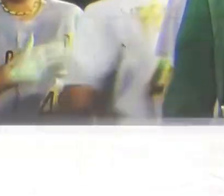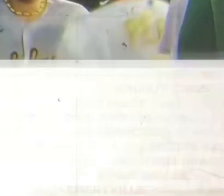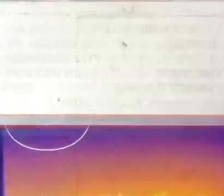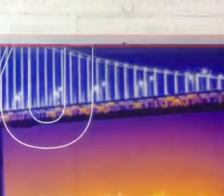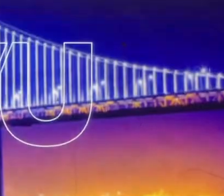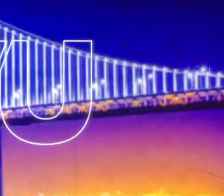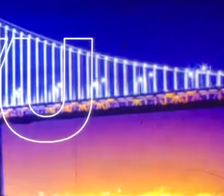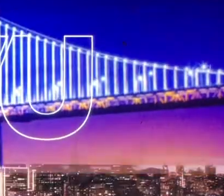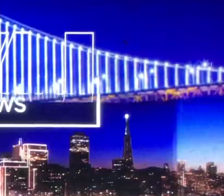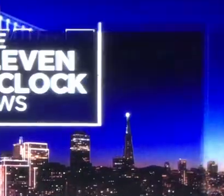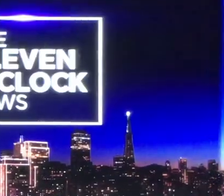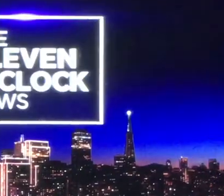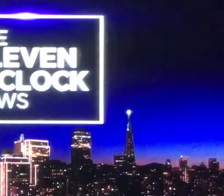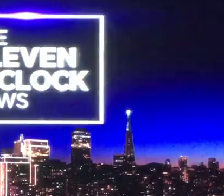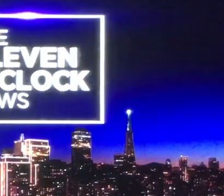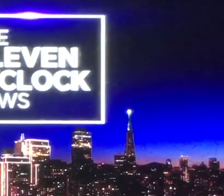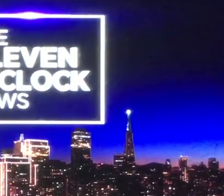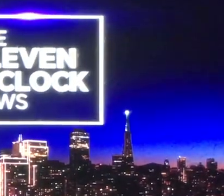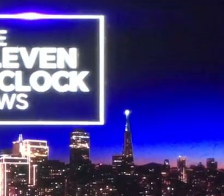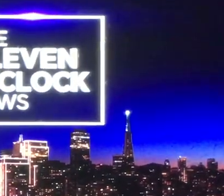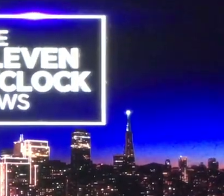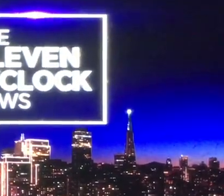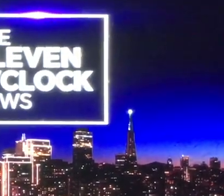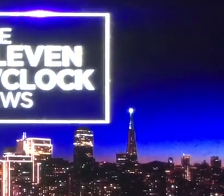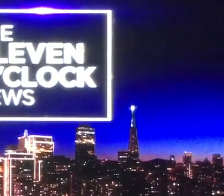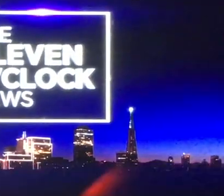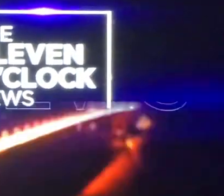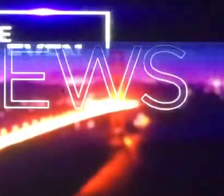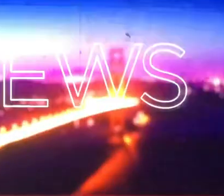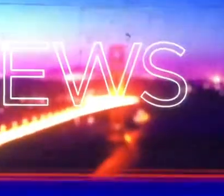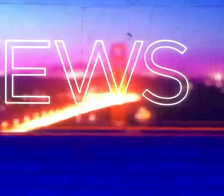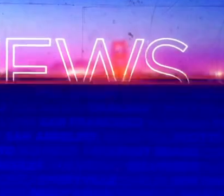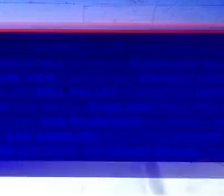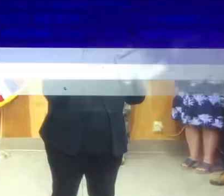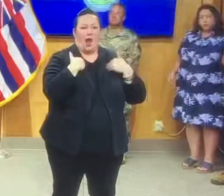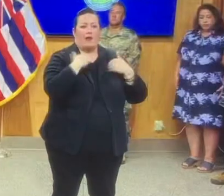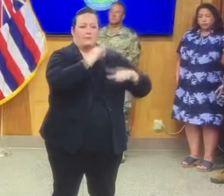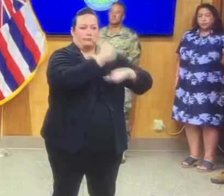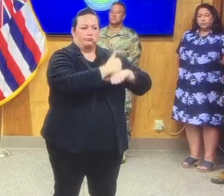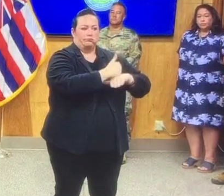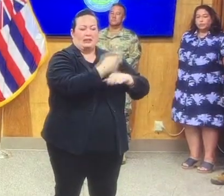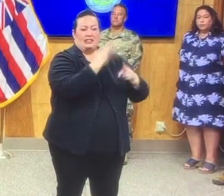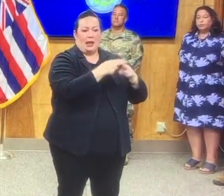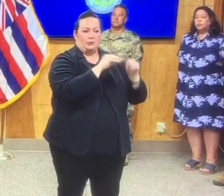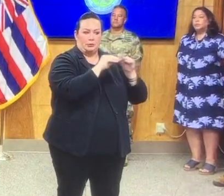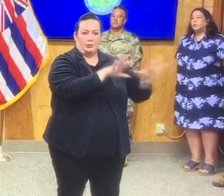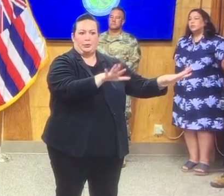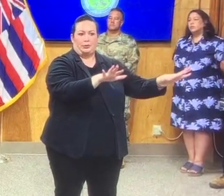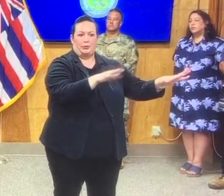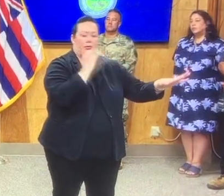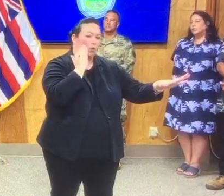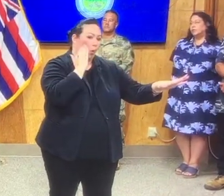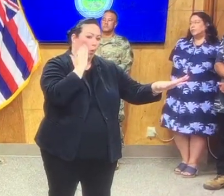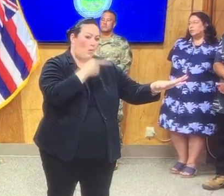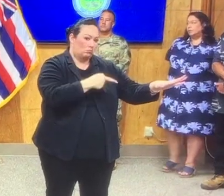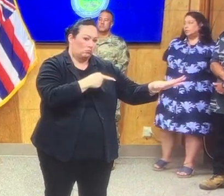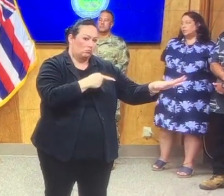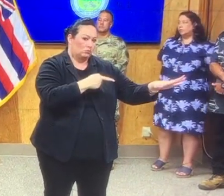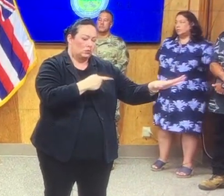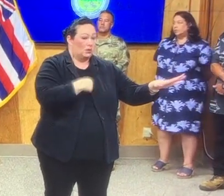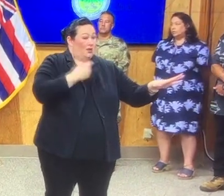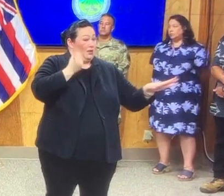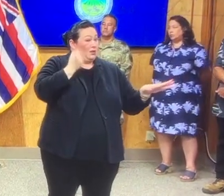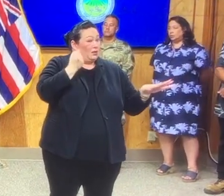Pick 11 o'clock news on KTVU. Fox 2 starts now. We care about every single person on that